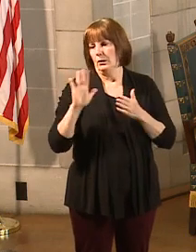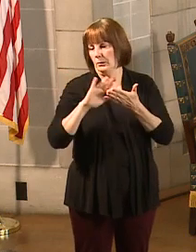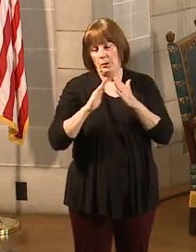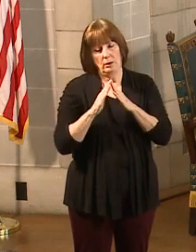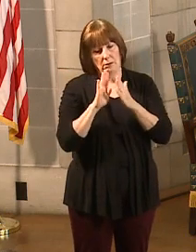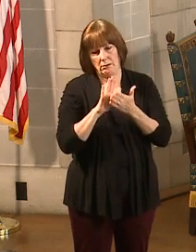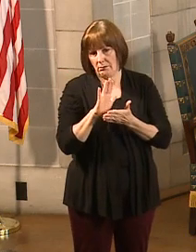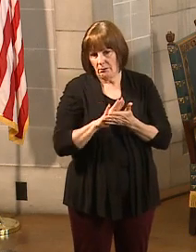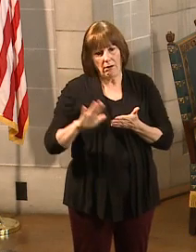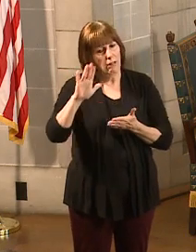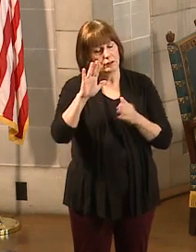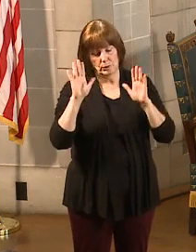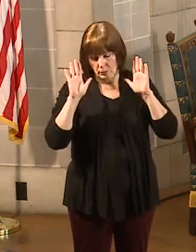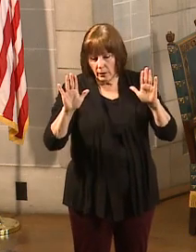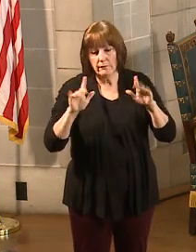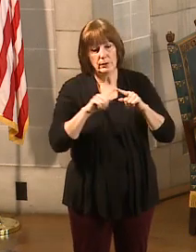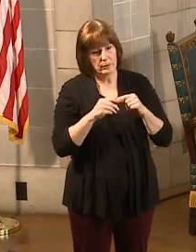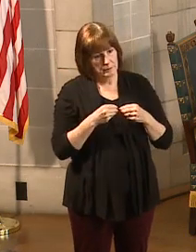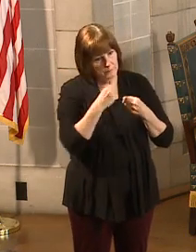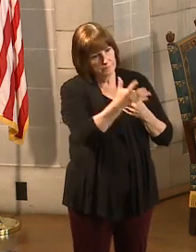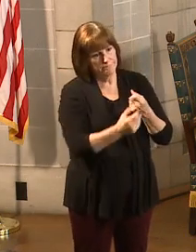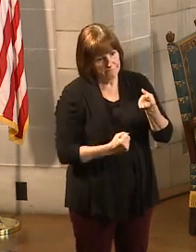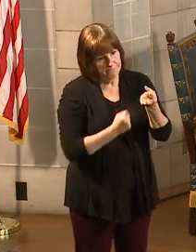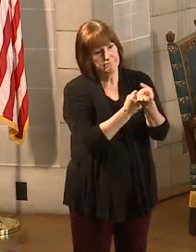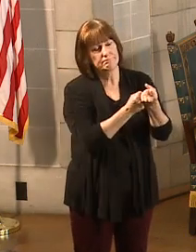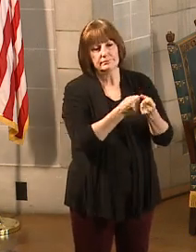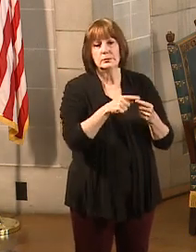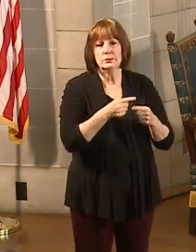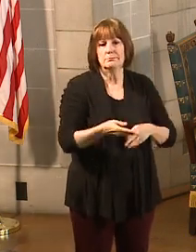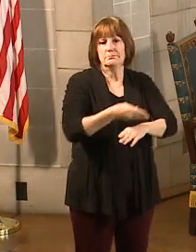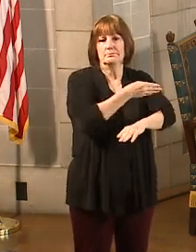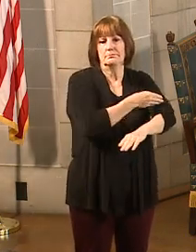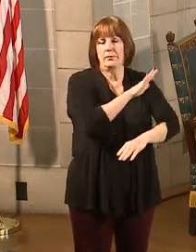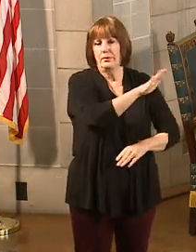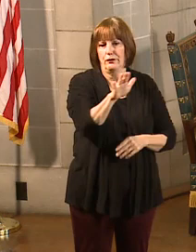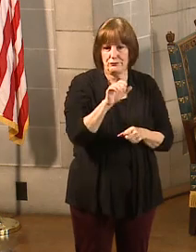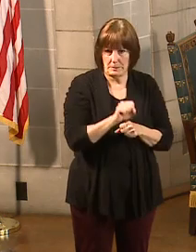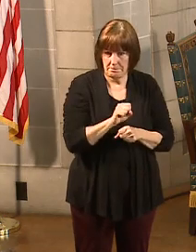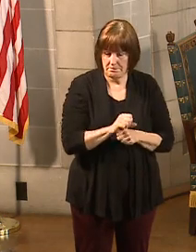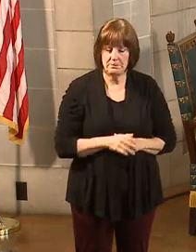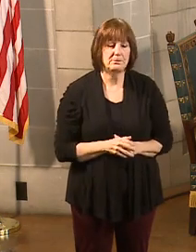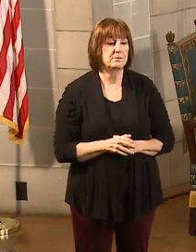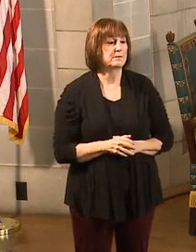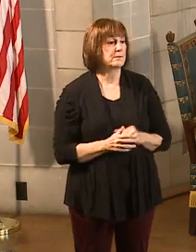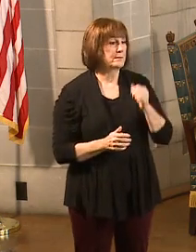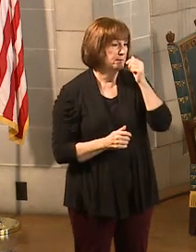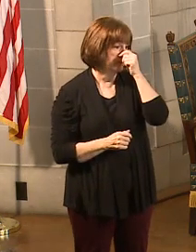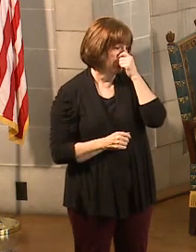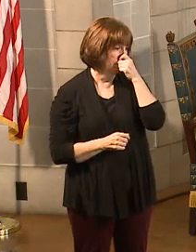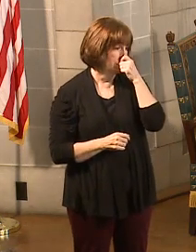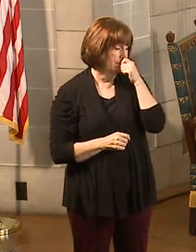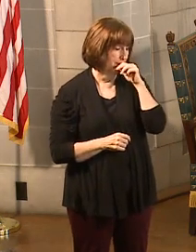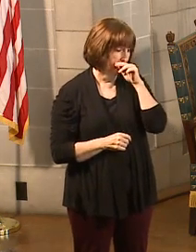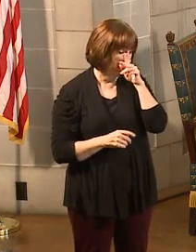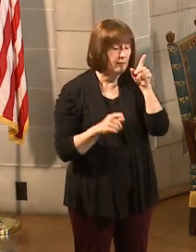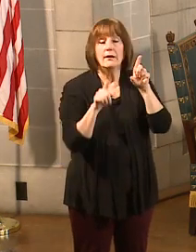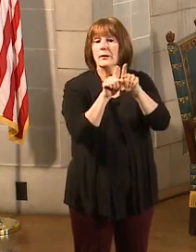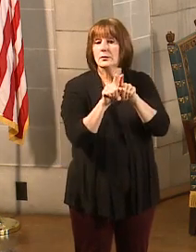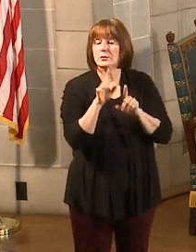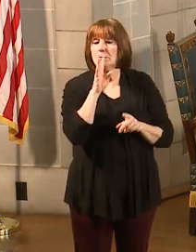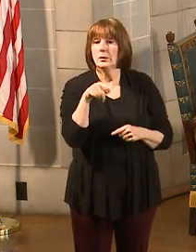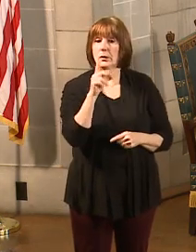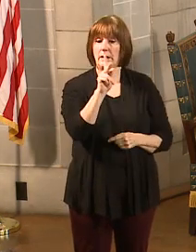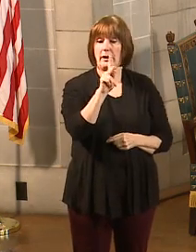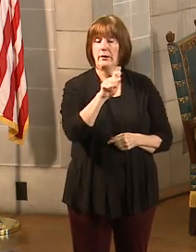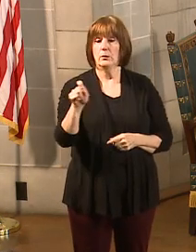provide additional education to get people to take that better job. Appreciate all your work. So thanks. Now, we've also been talking about K-12